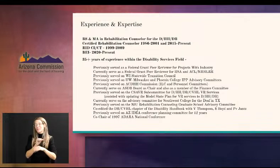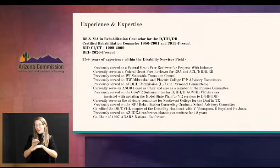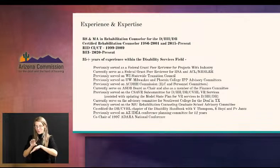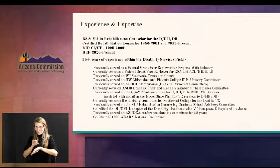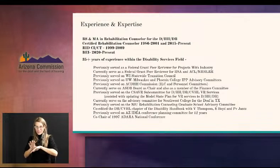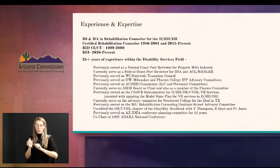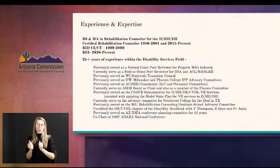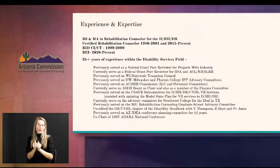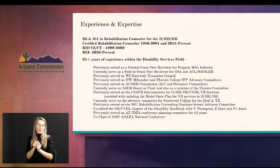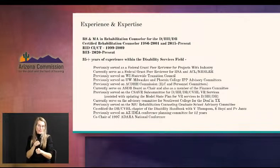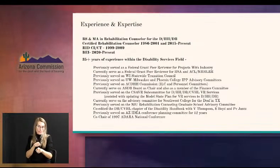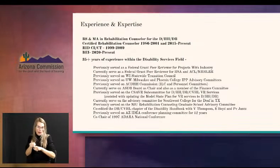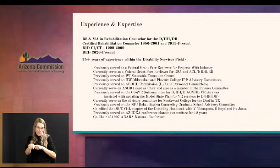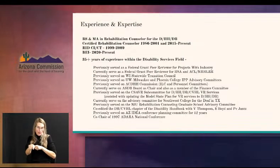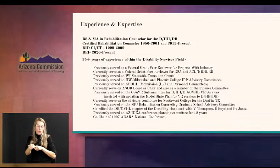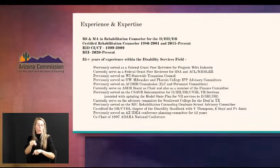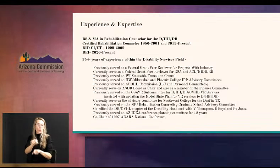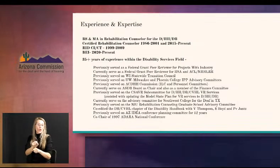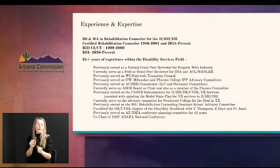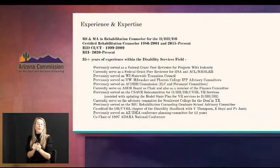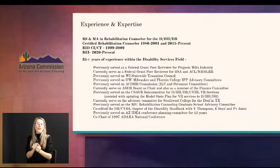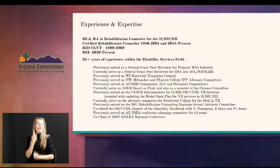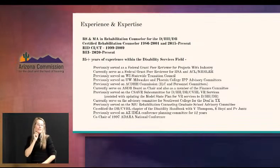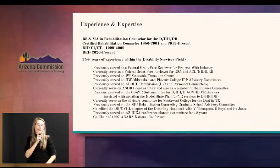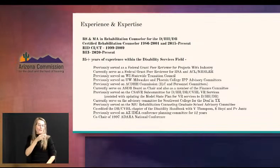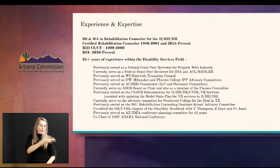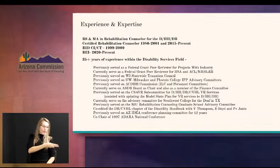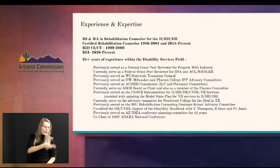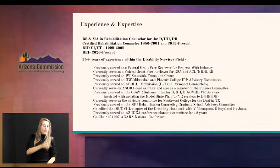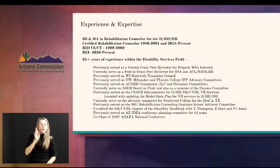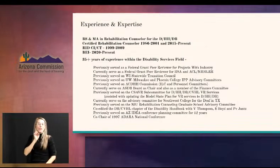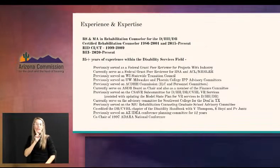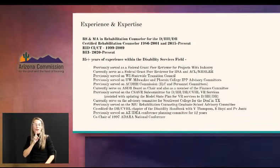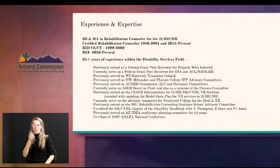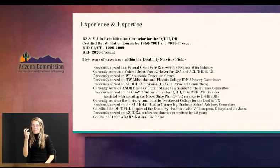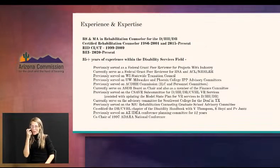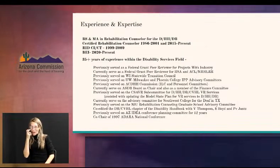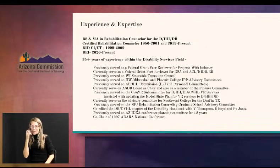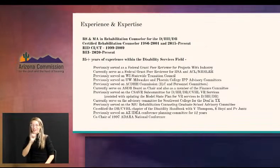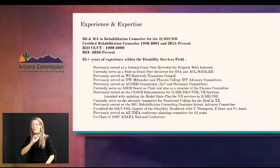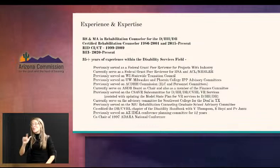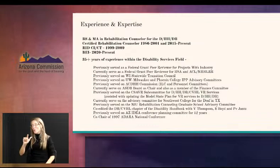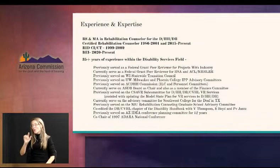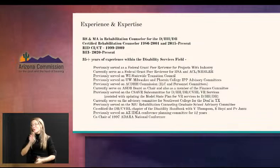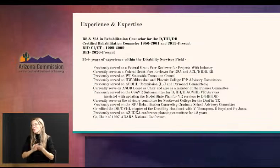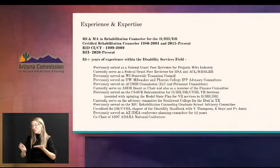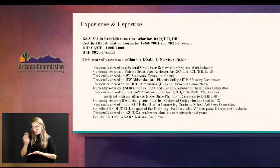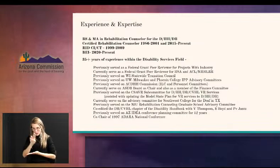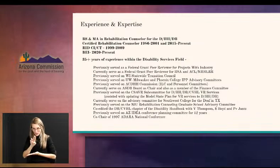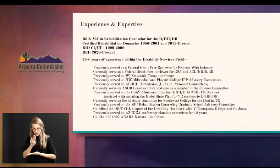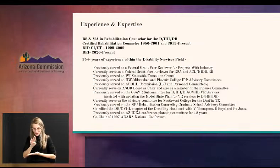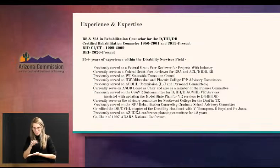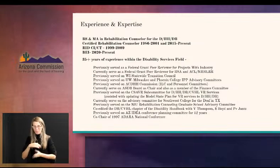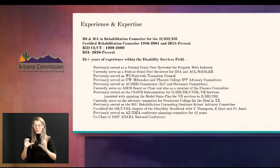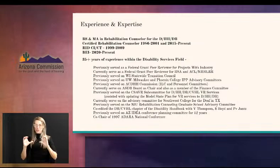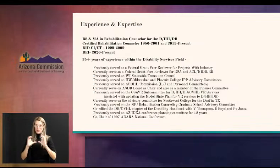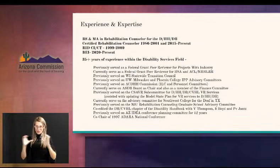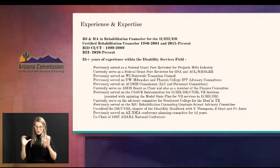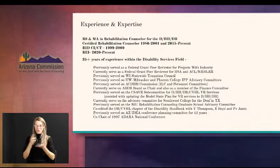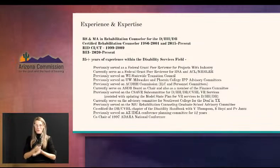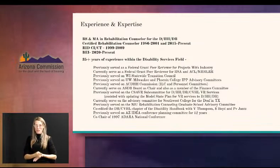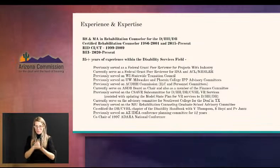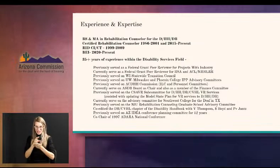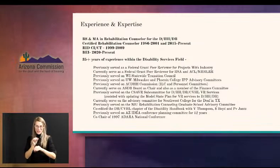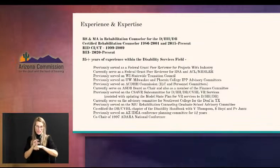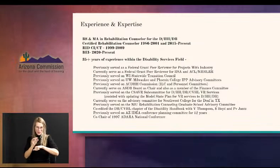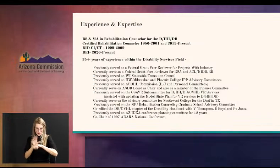a specialty area working with deaf, hard of hearing, and deaf blind from Northern Illinois University. I'm a certified rehabilitation